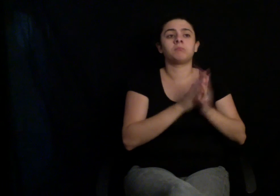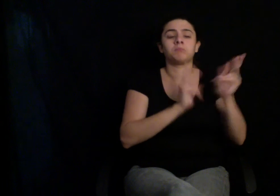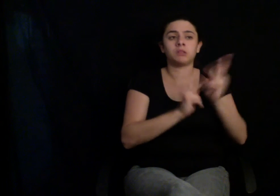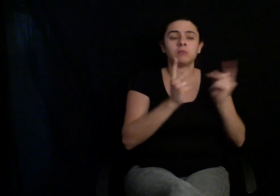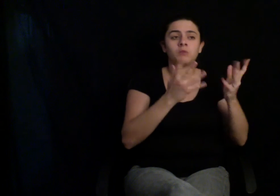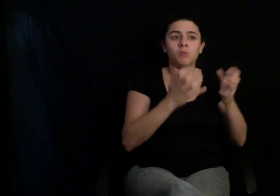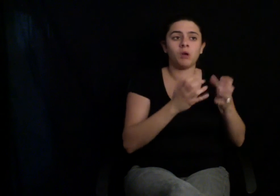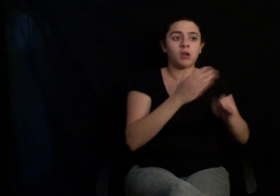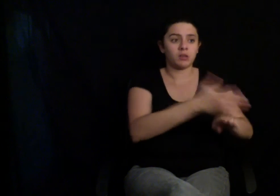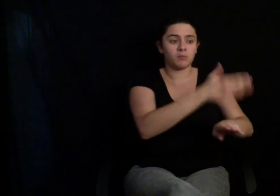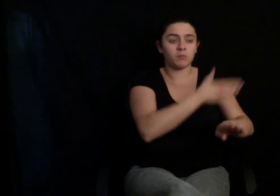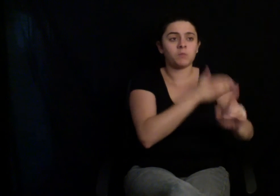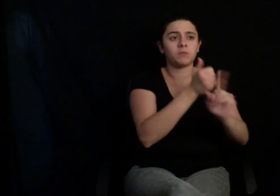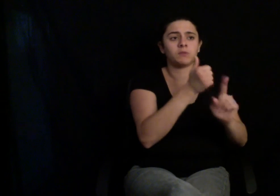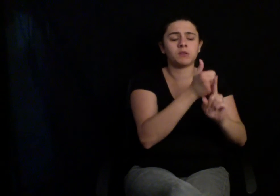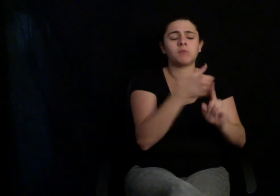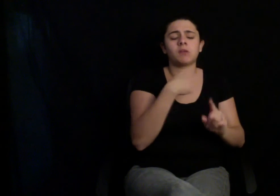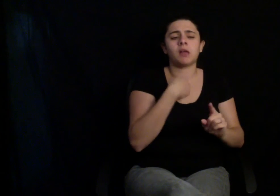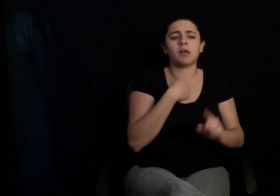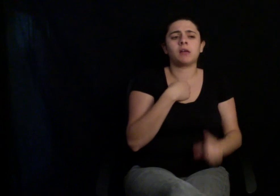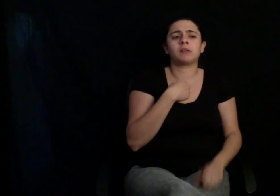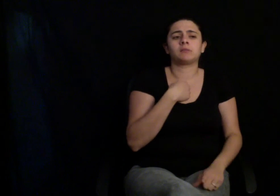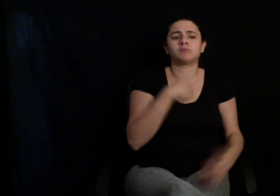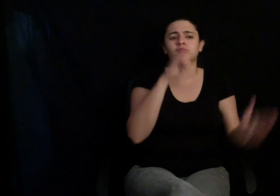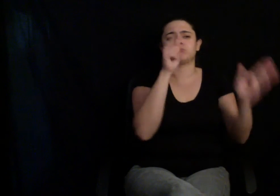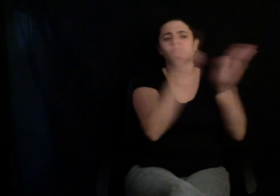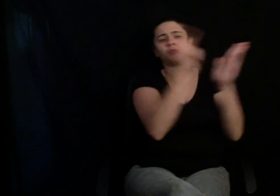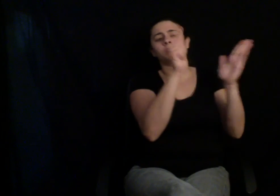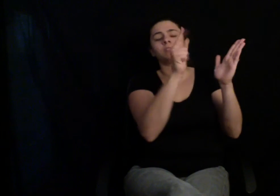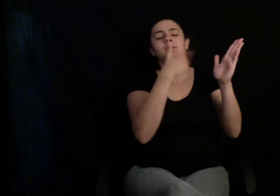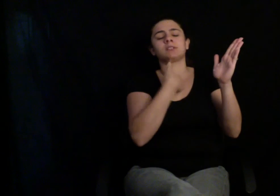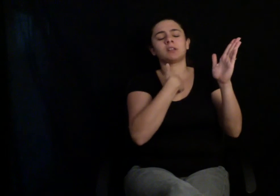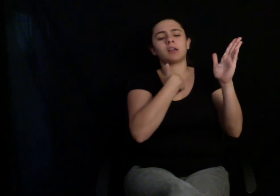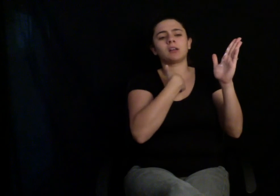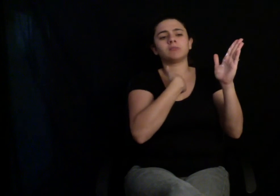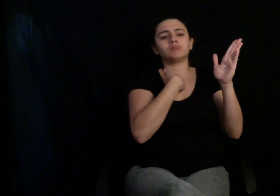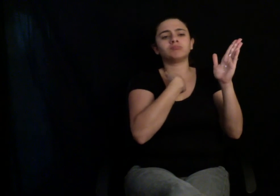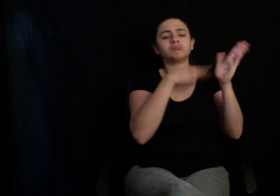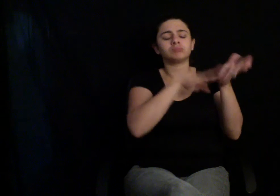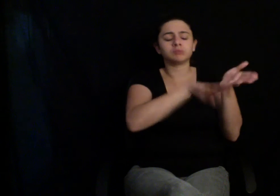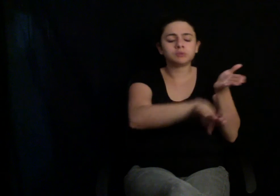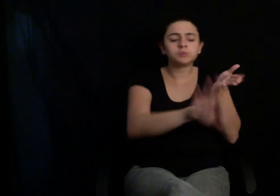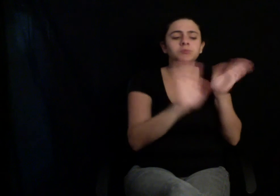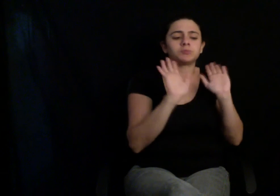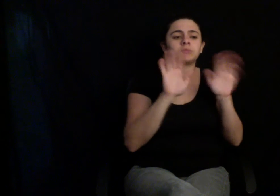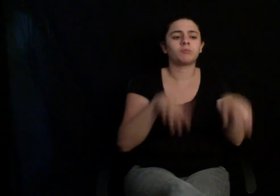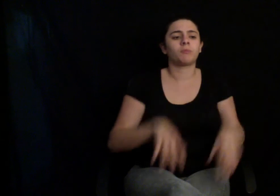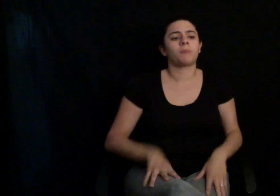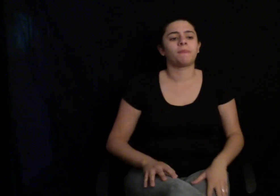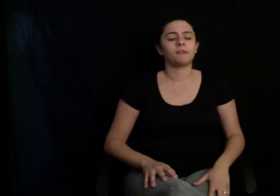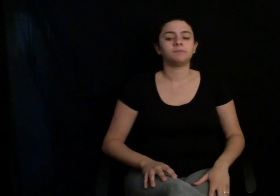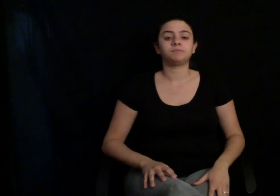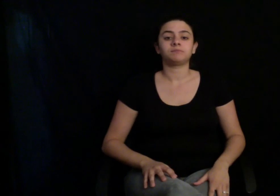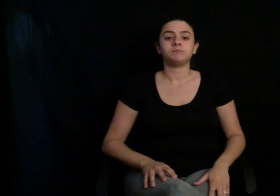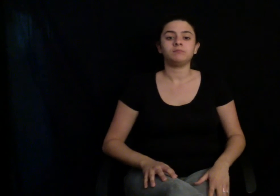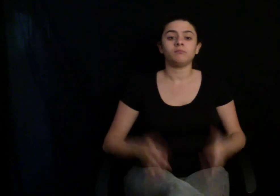improve themselves." And as we've seen, Alexander is all about community. After our final break, we'll talk about how Alex befriended a fellow moderator